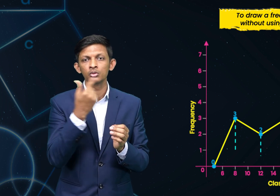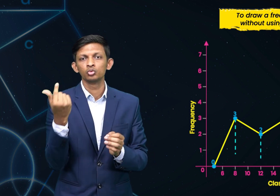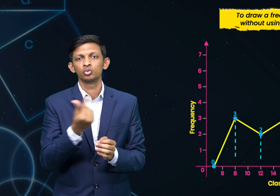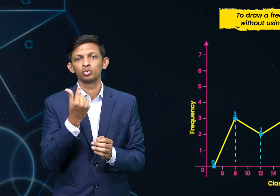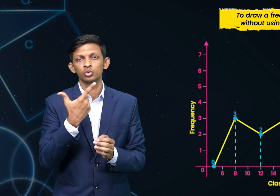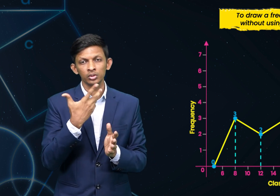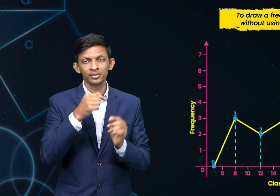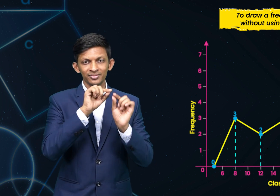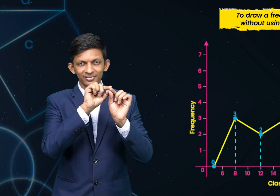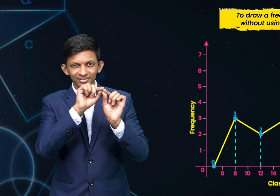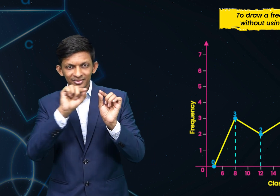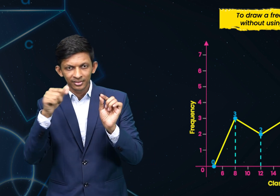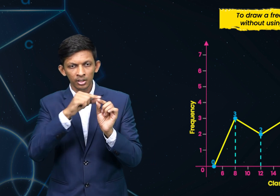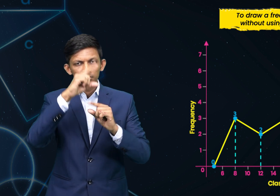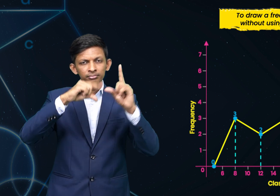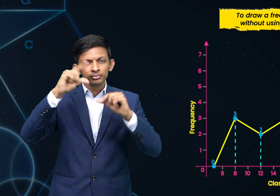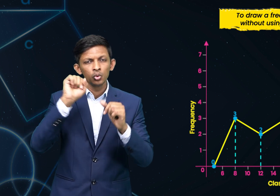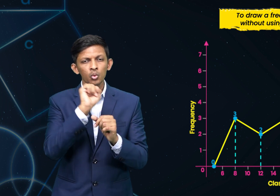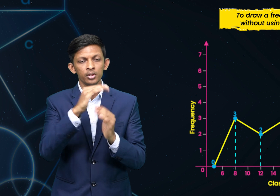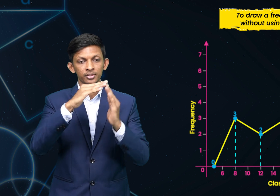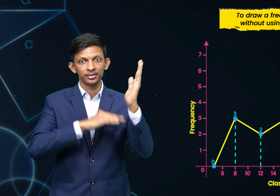using a ruler to get the frequency polygon.